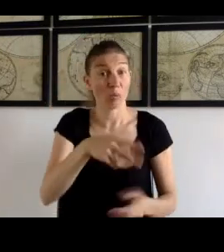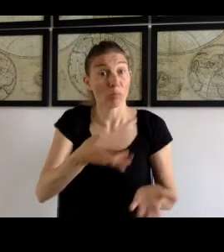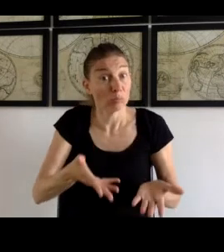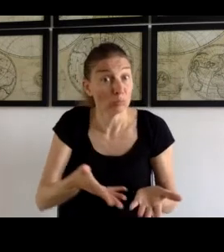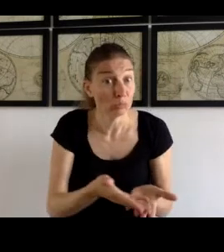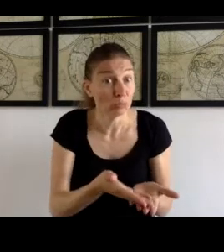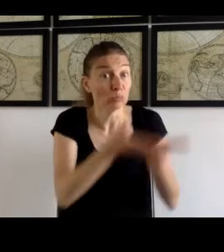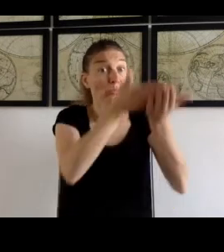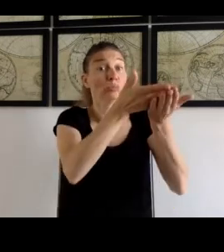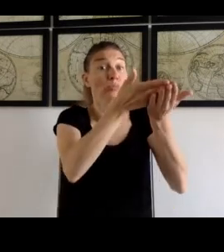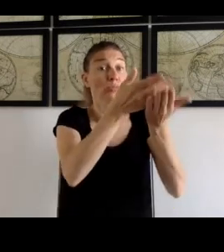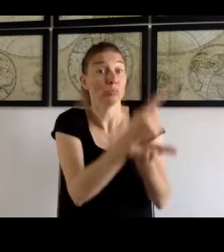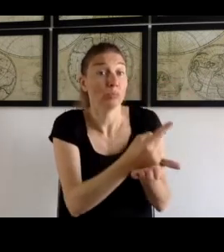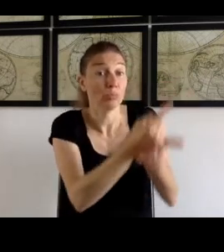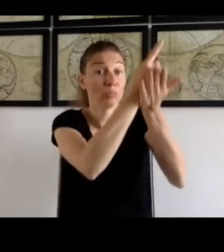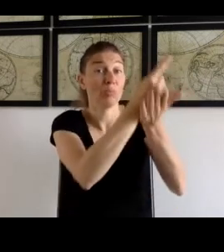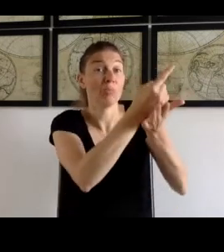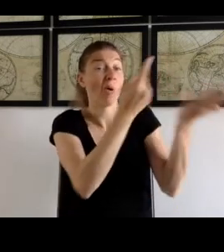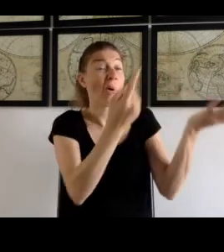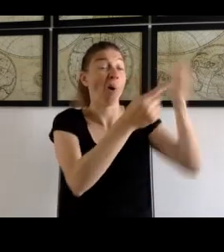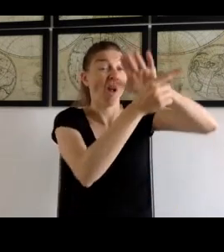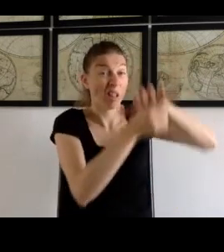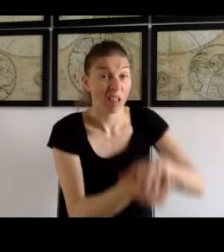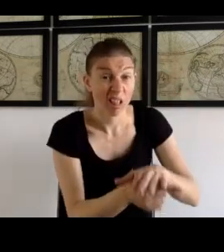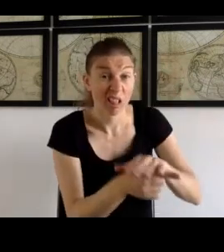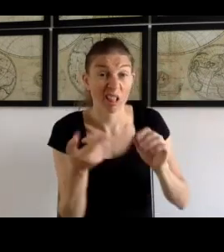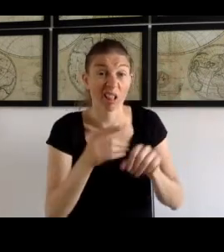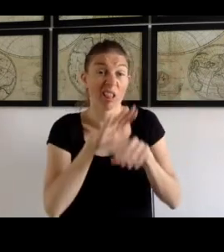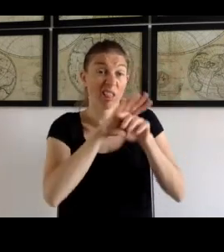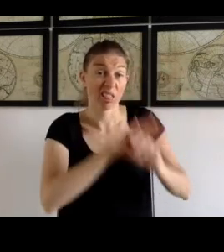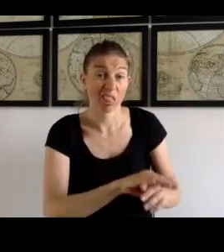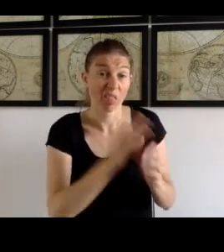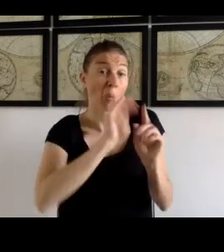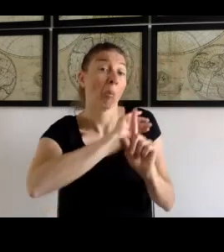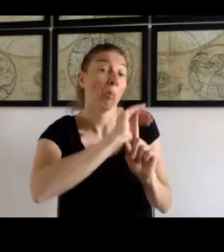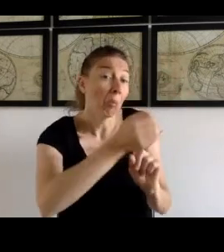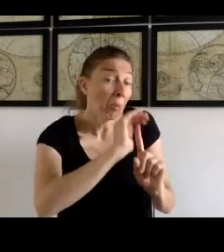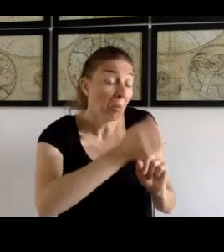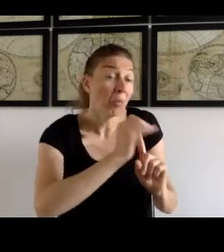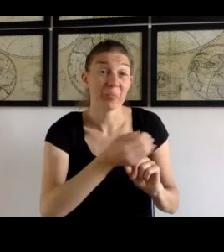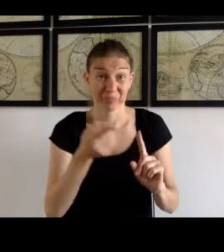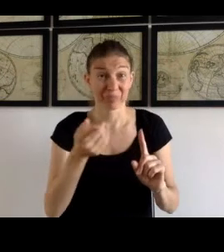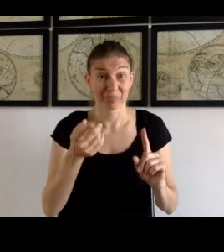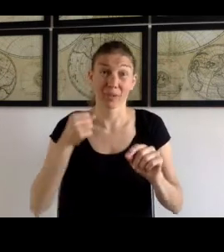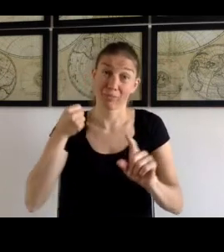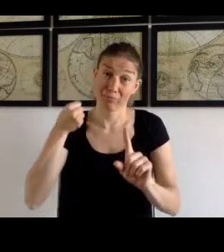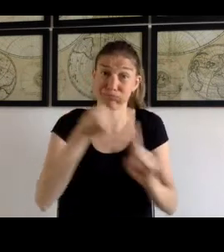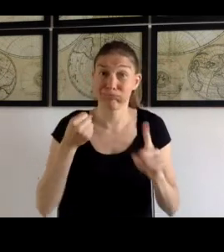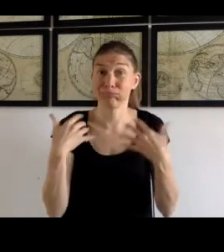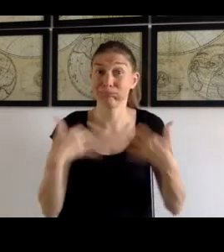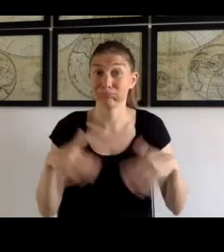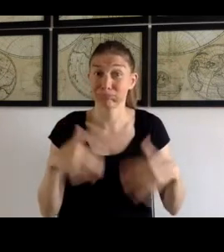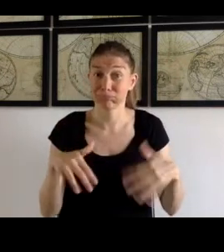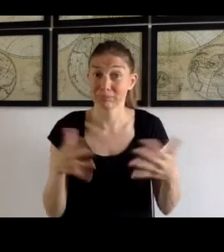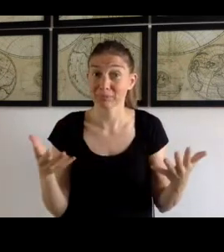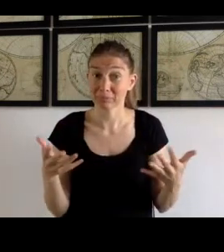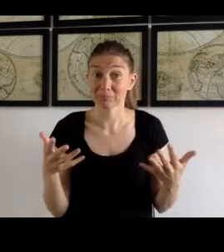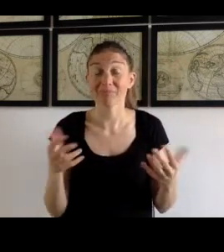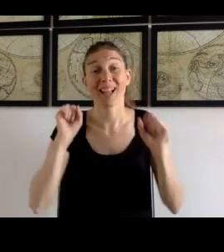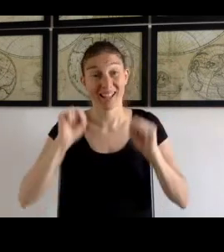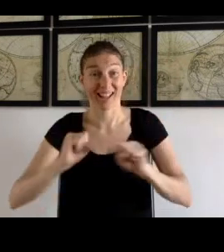the person, have only a protective vision and the activity that no support the participation